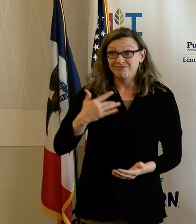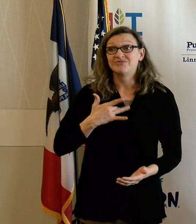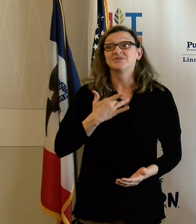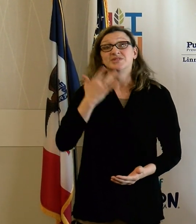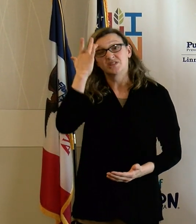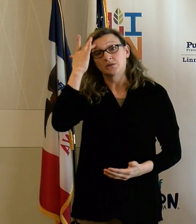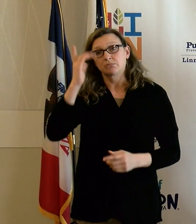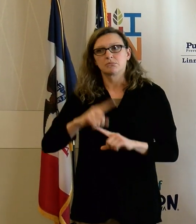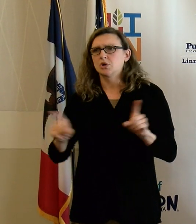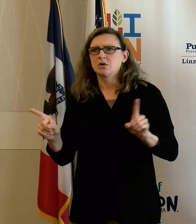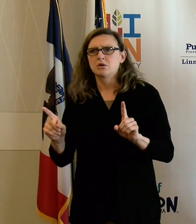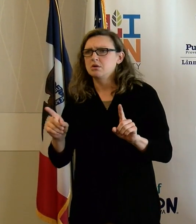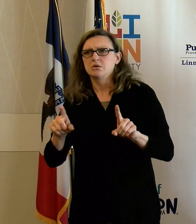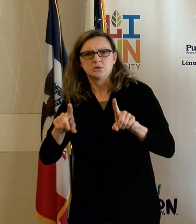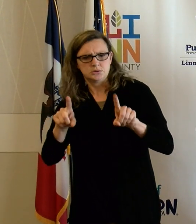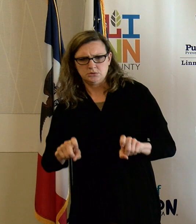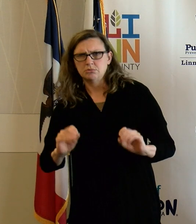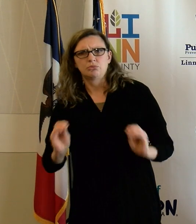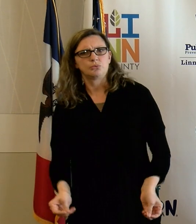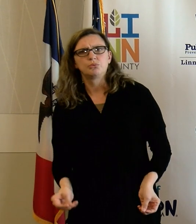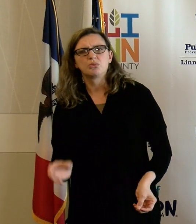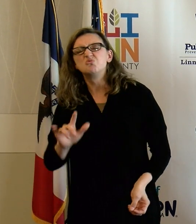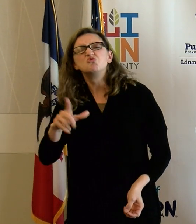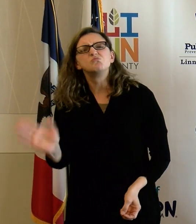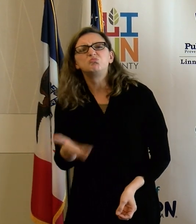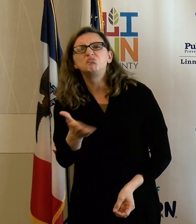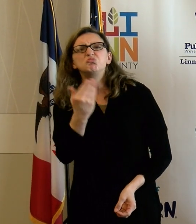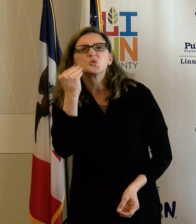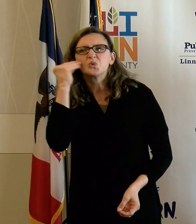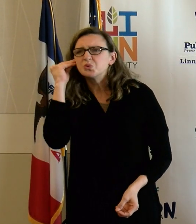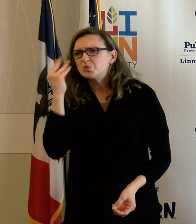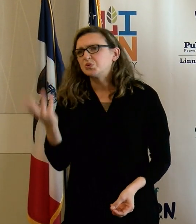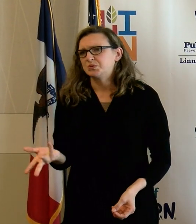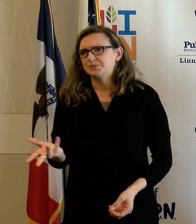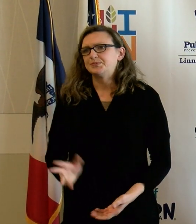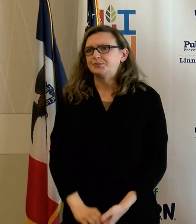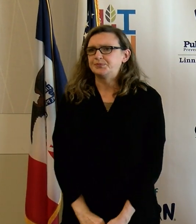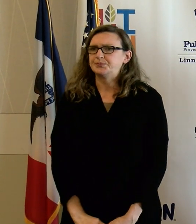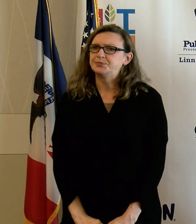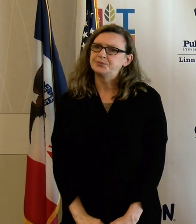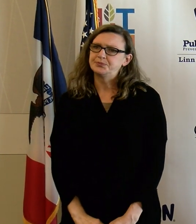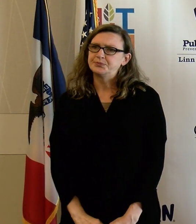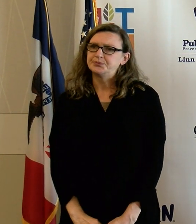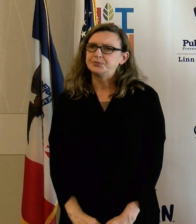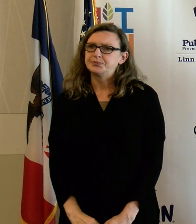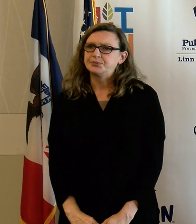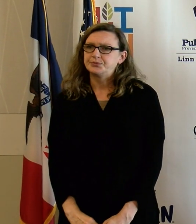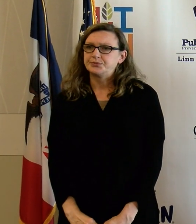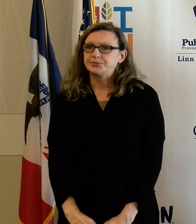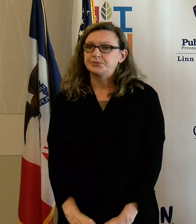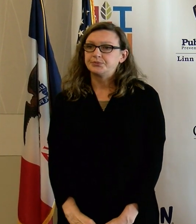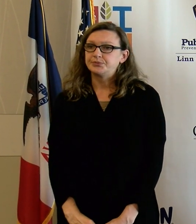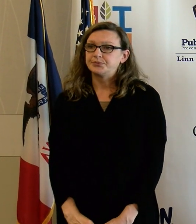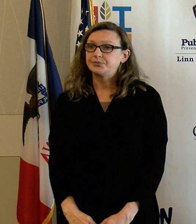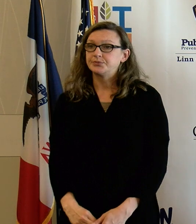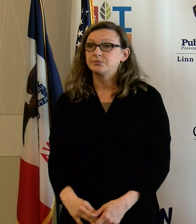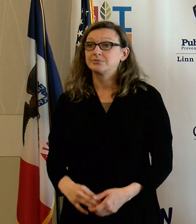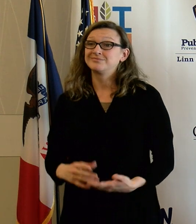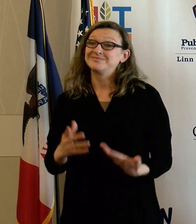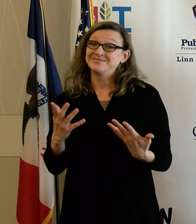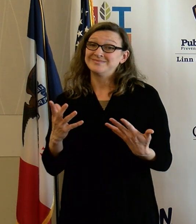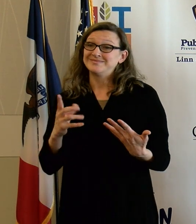to self-isolate at home. What this means is that the virus is spreading through our